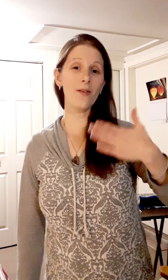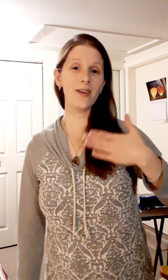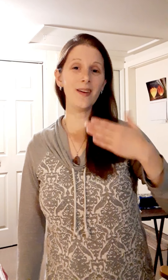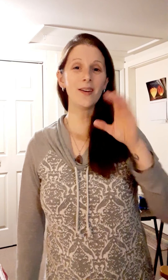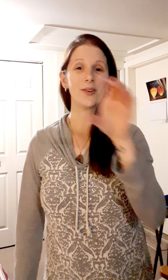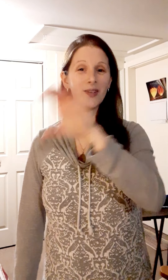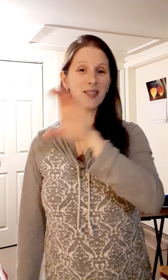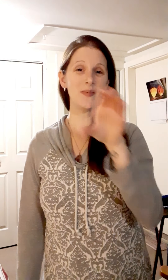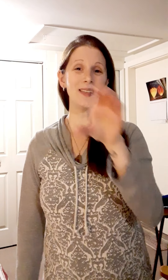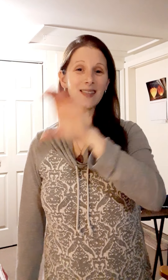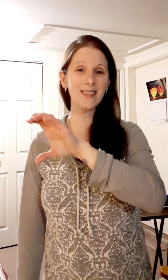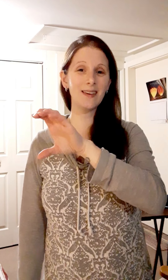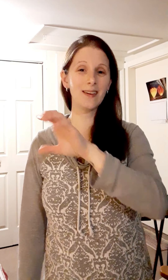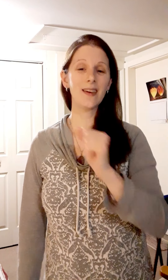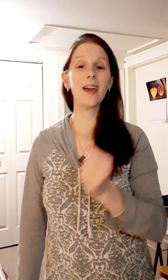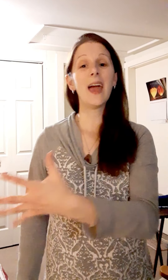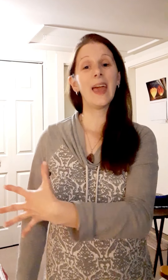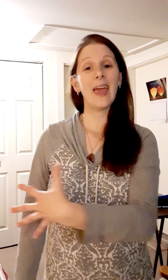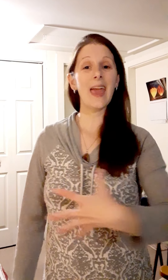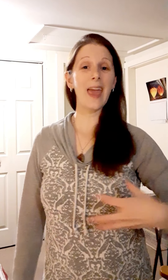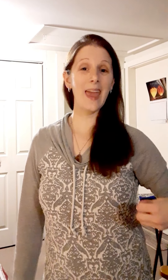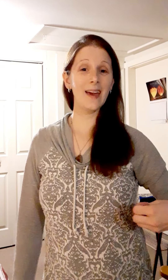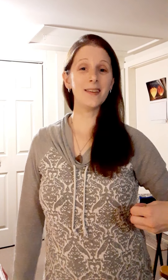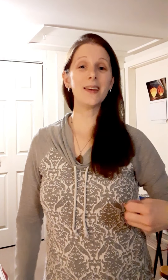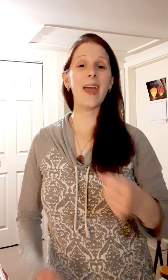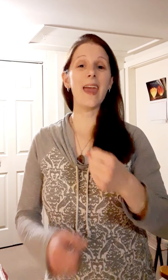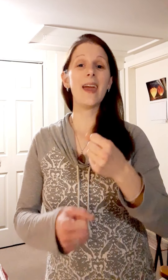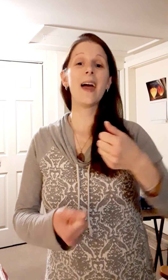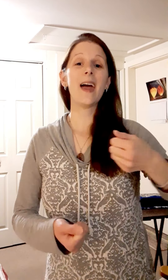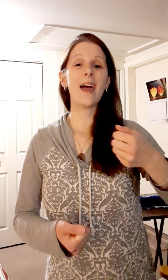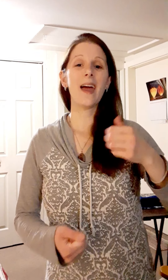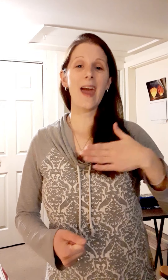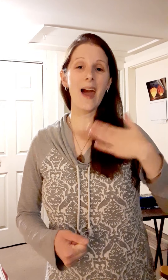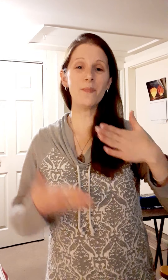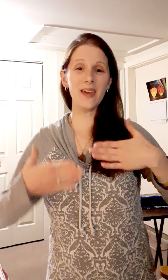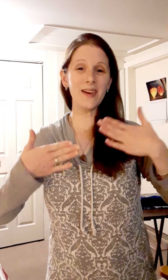Merry Christmas and a Happy